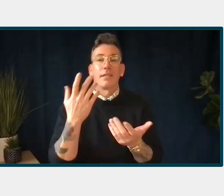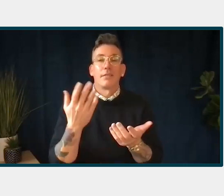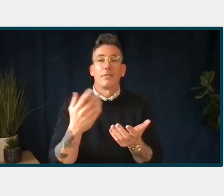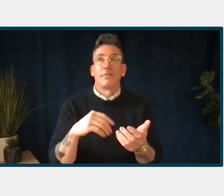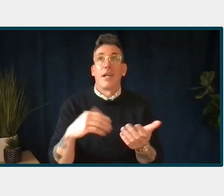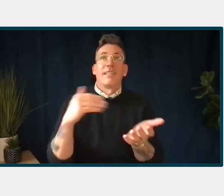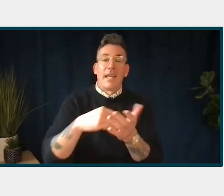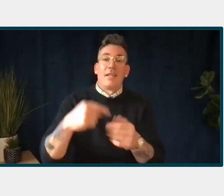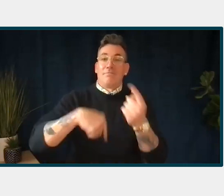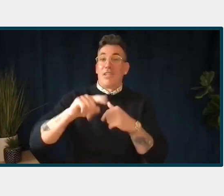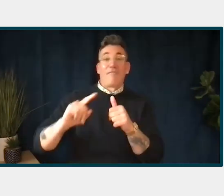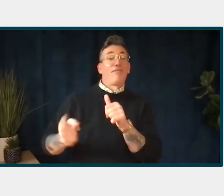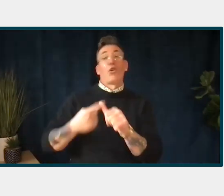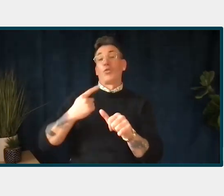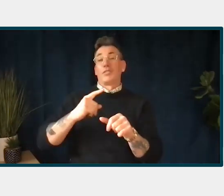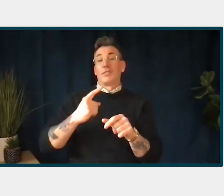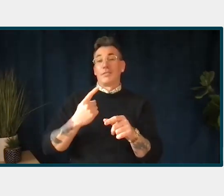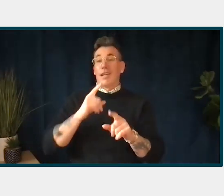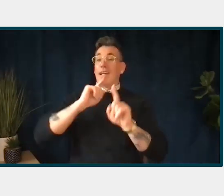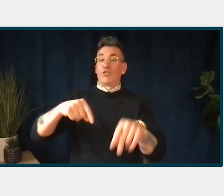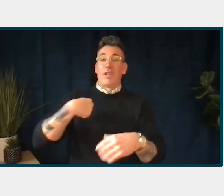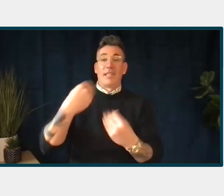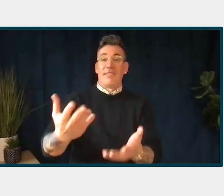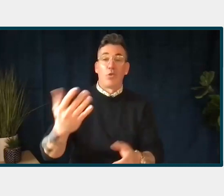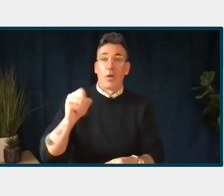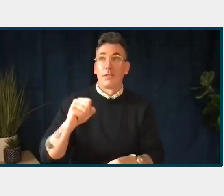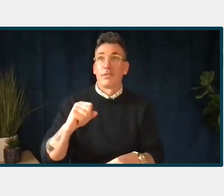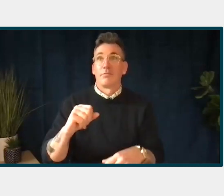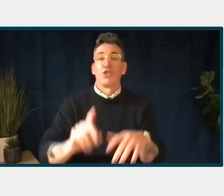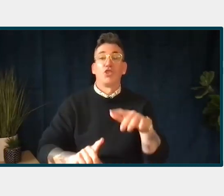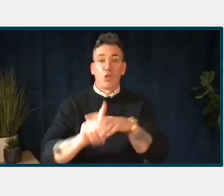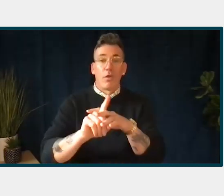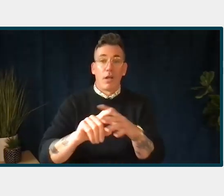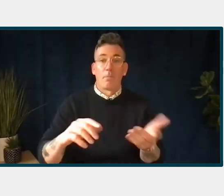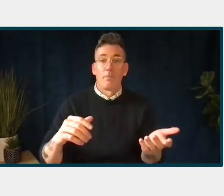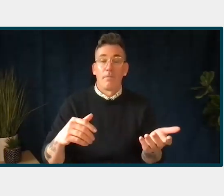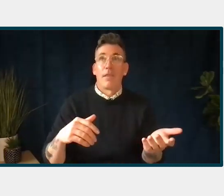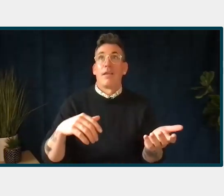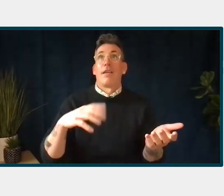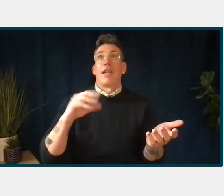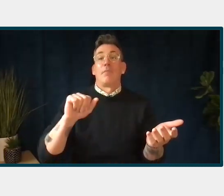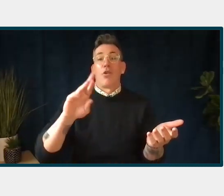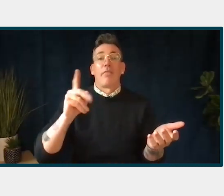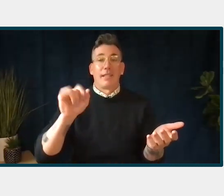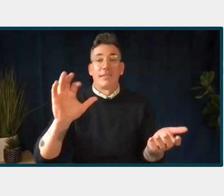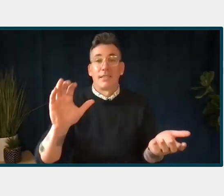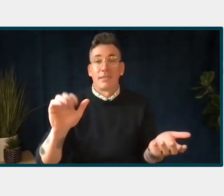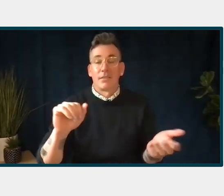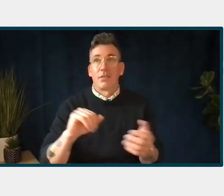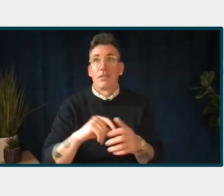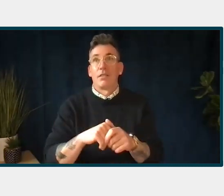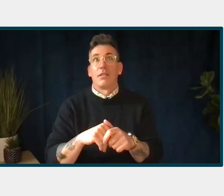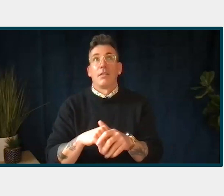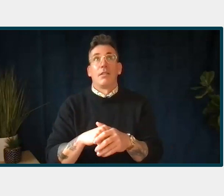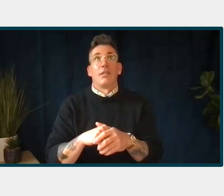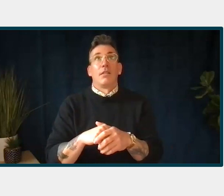that aren't fair, are unhealthy. And again, really, it's going back to that first answer that I gave, which it's about how you show